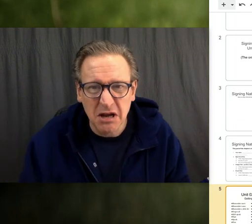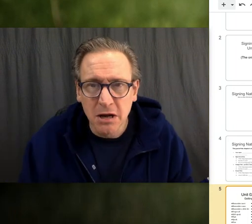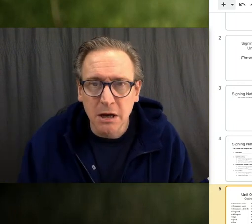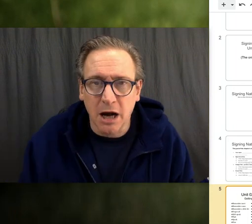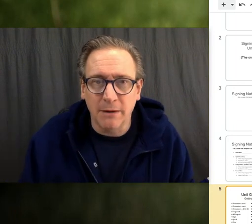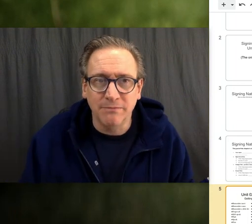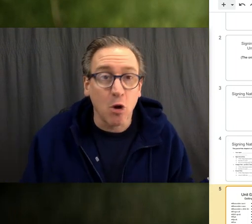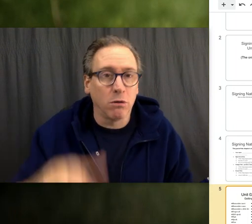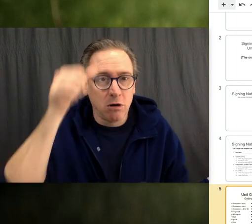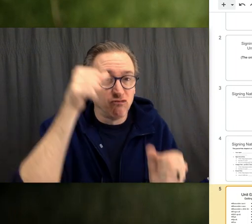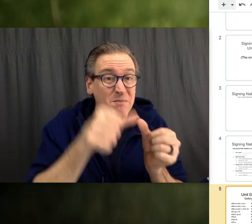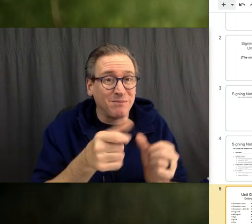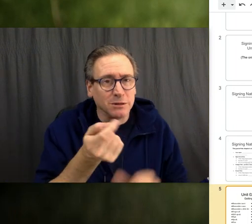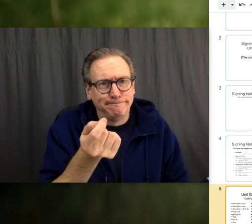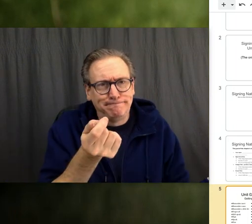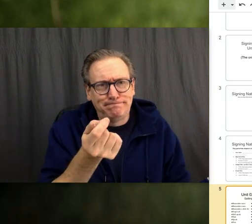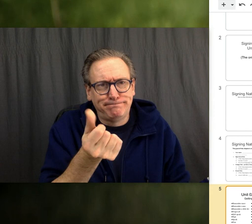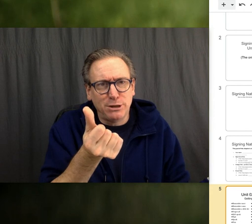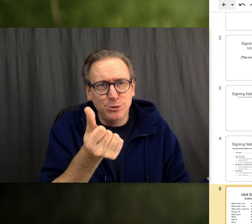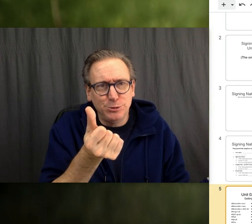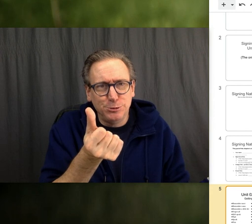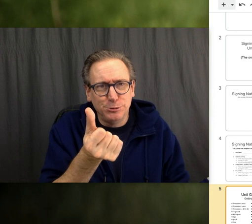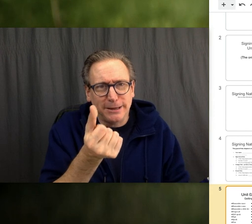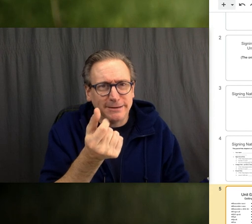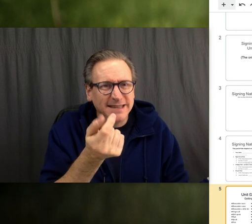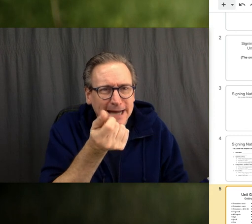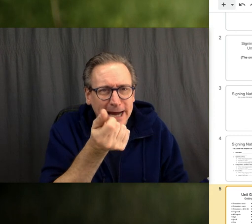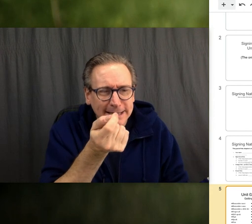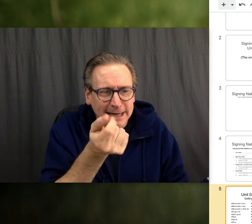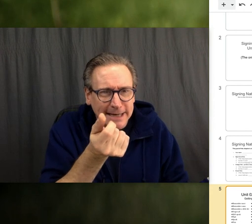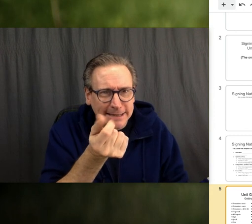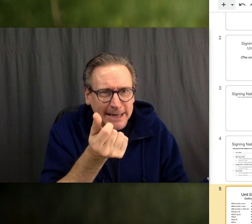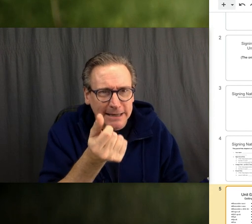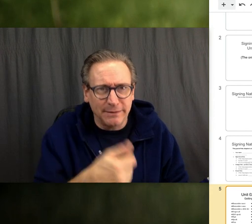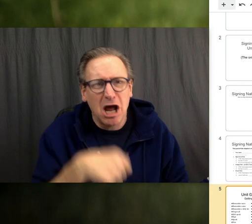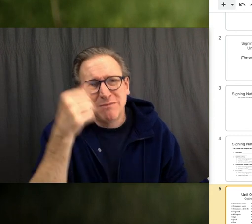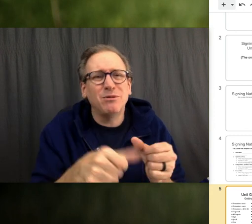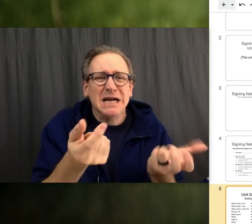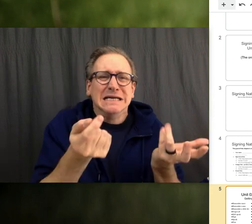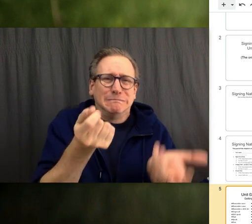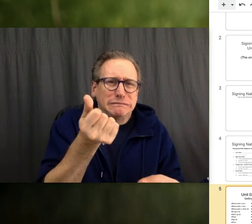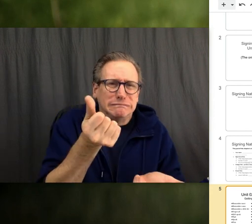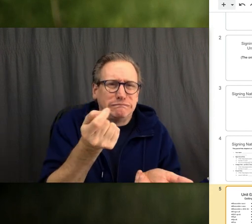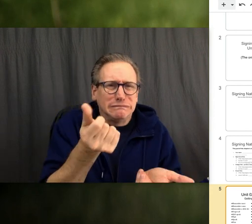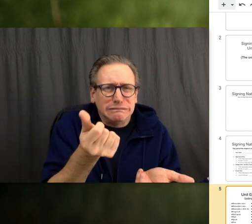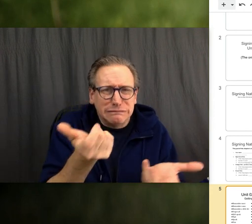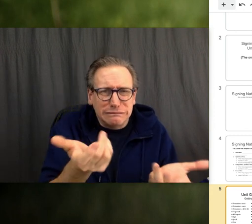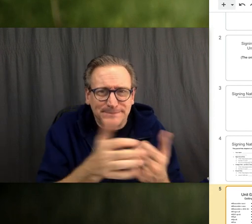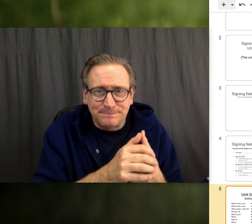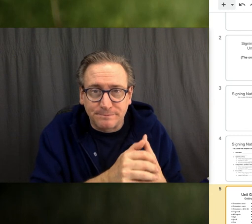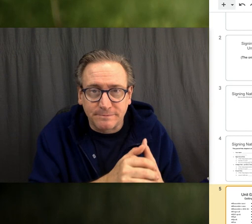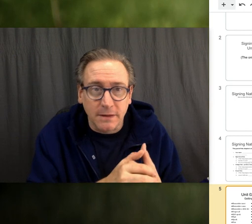50-50. Or remember poo, like tiny little bit. Remember,